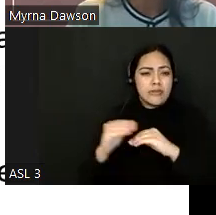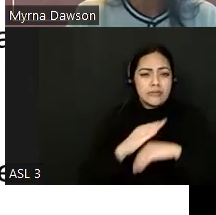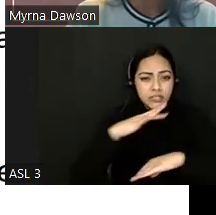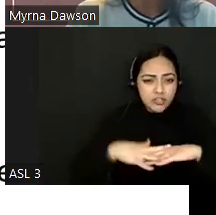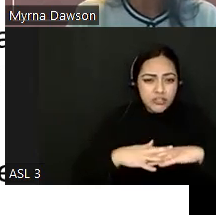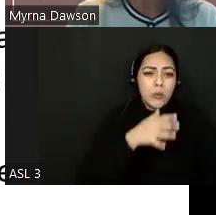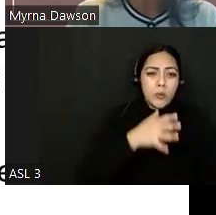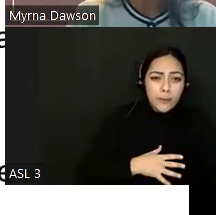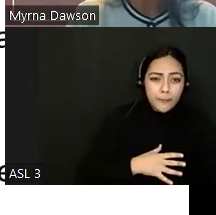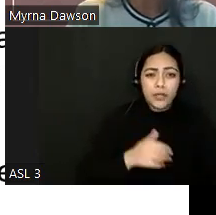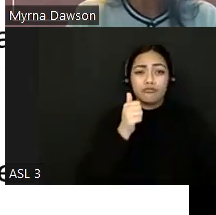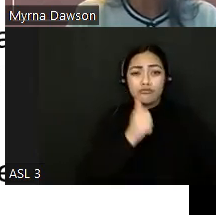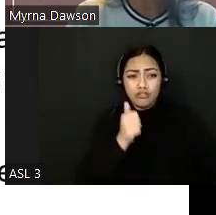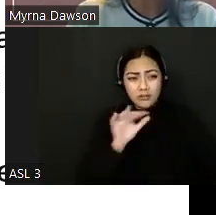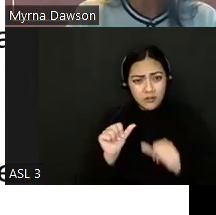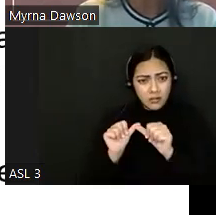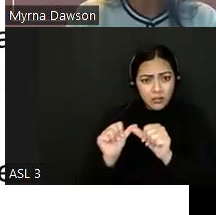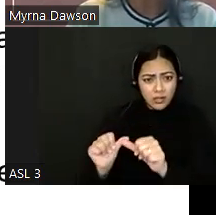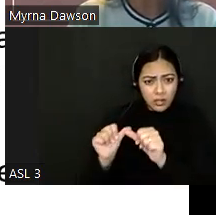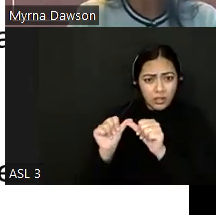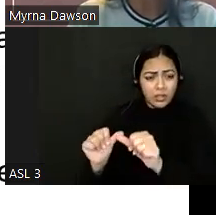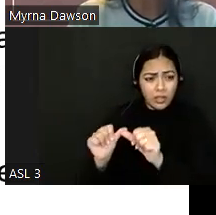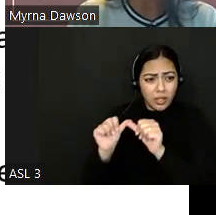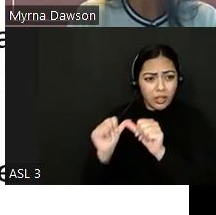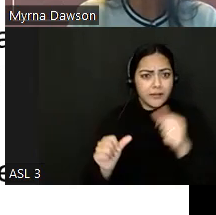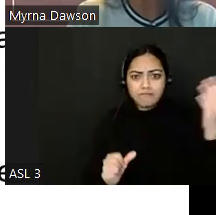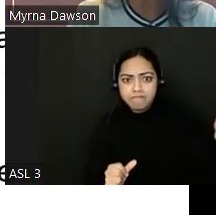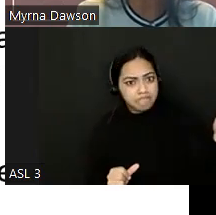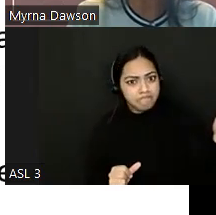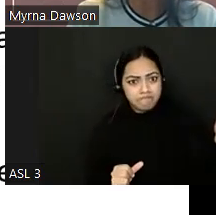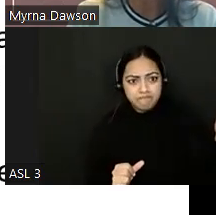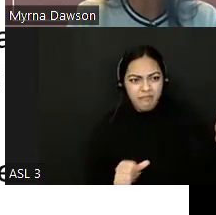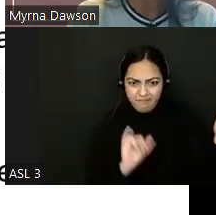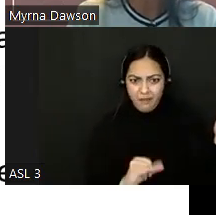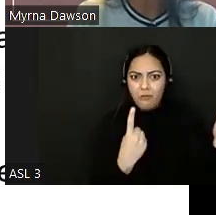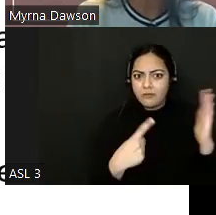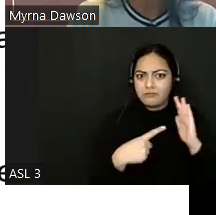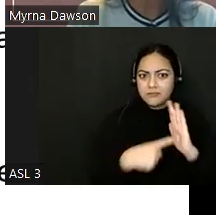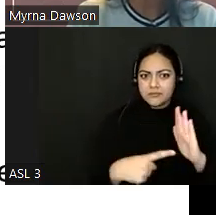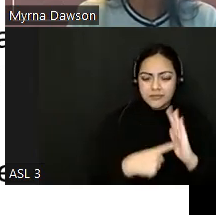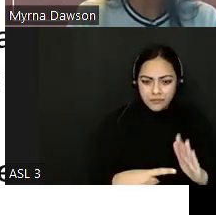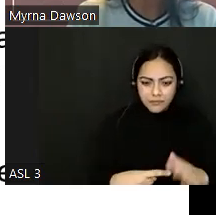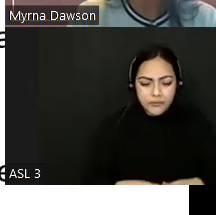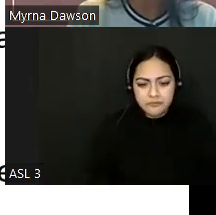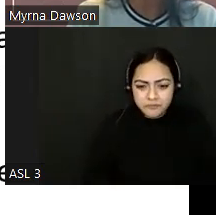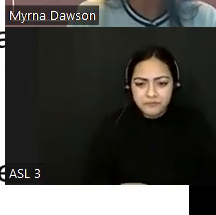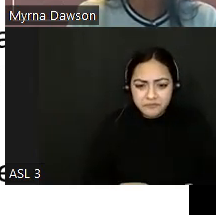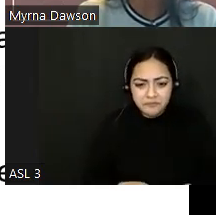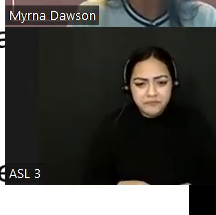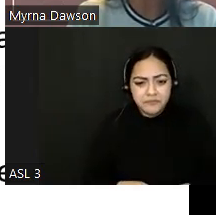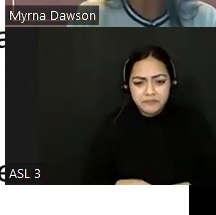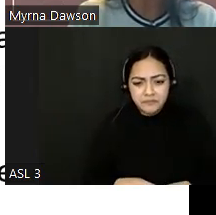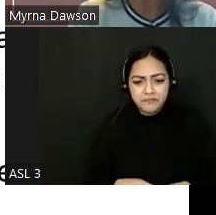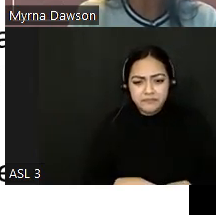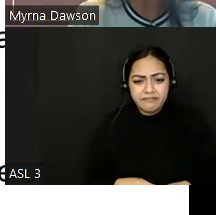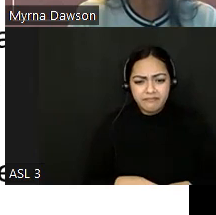These cultural values can also be seen in how sanctions are applied differentially based on one's sex, gender,